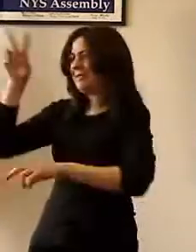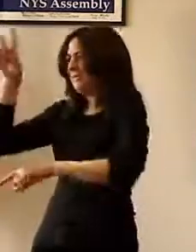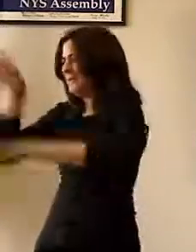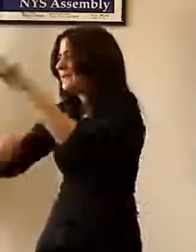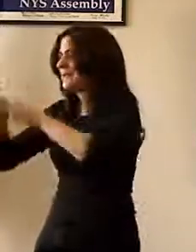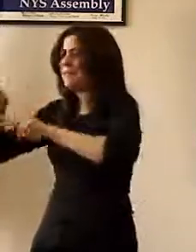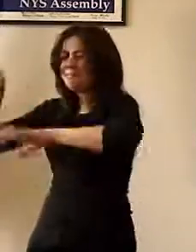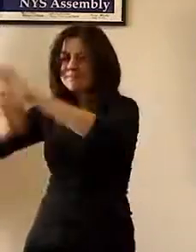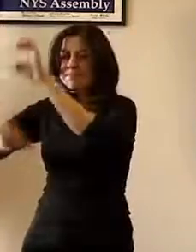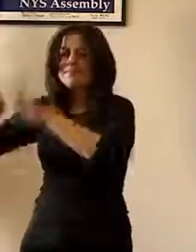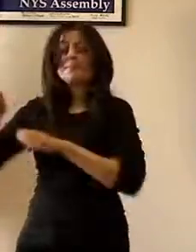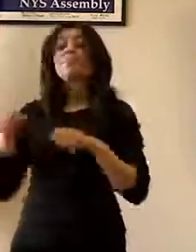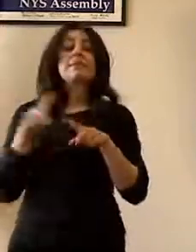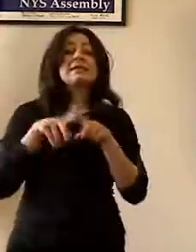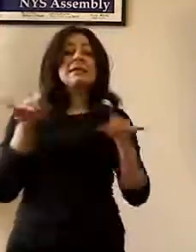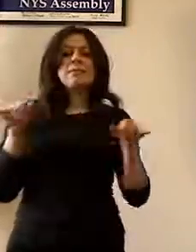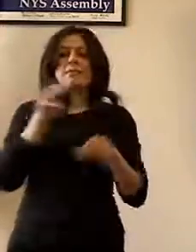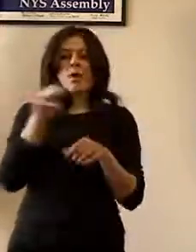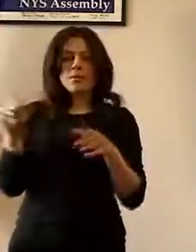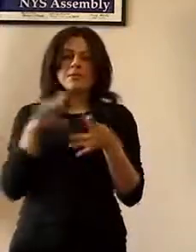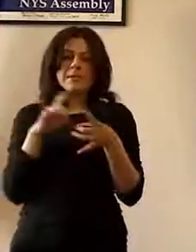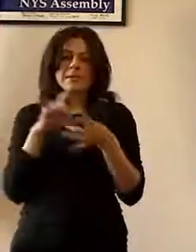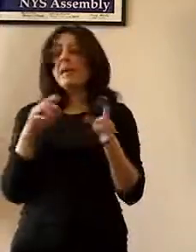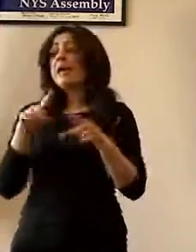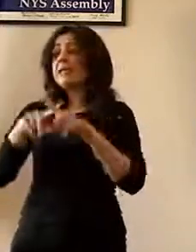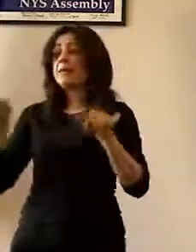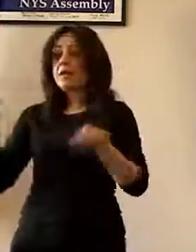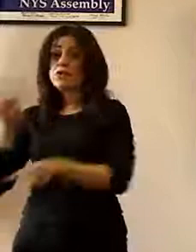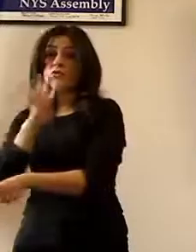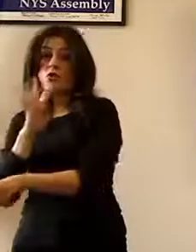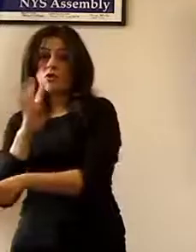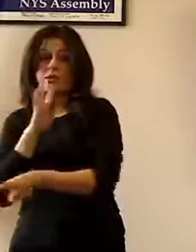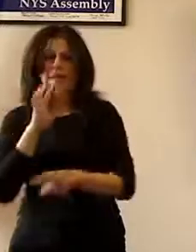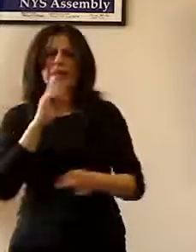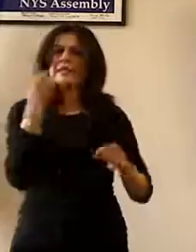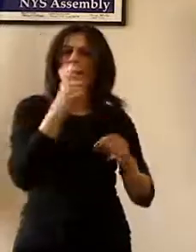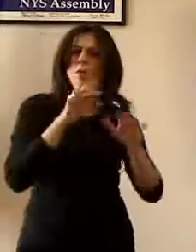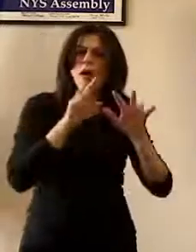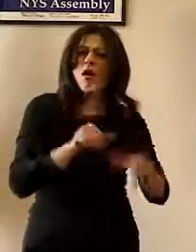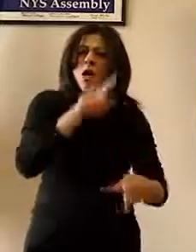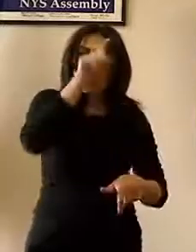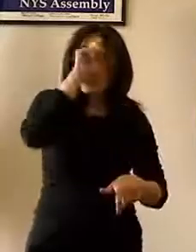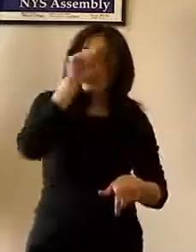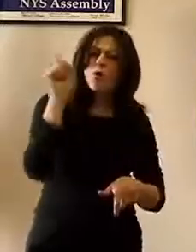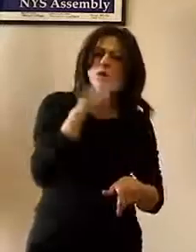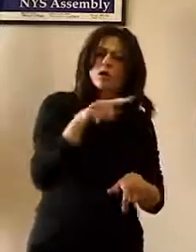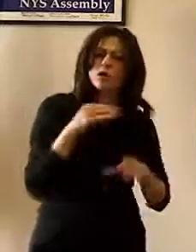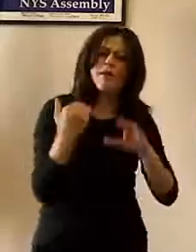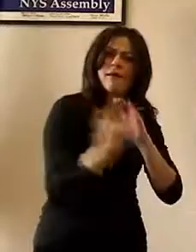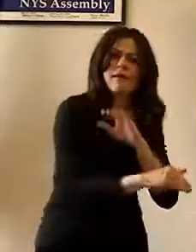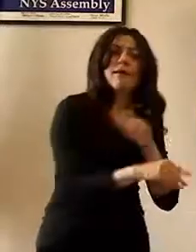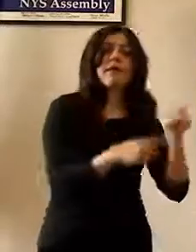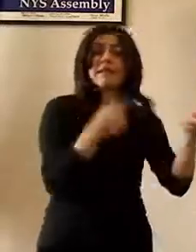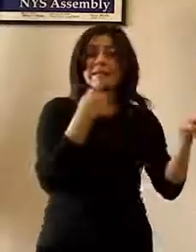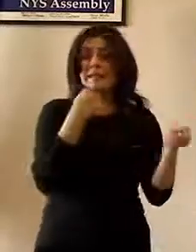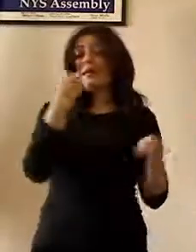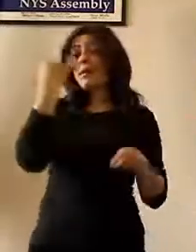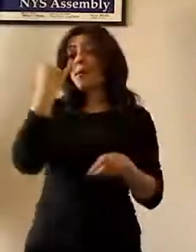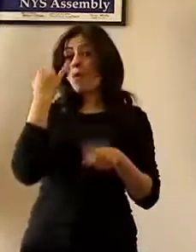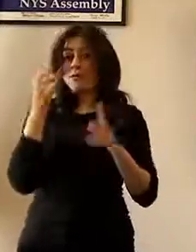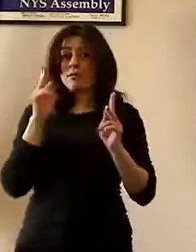in as you were speaking, which I think is a good one and likely something people were thinking. Does an individual have to be